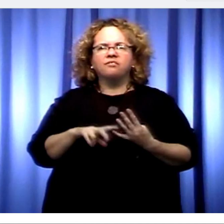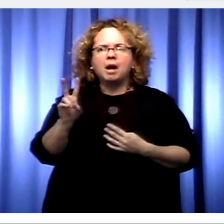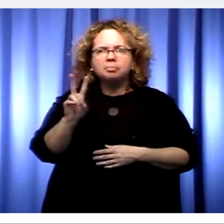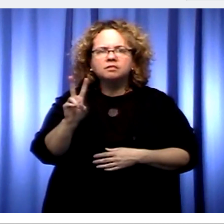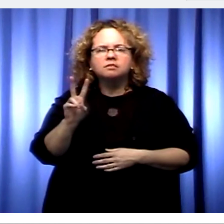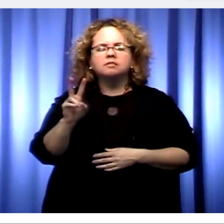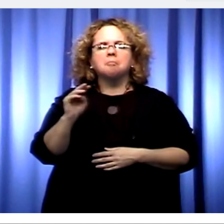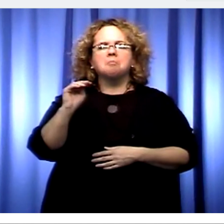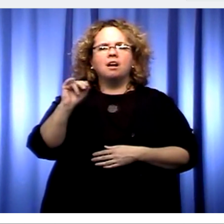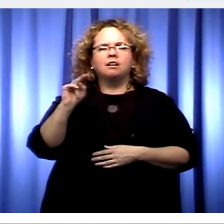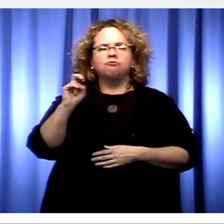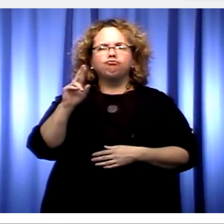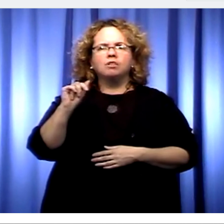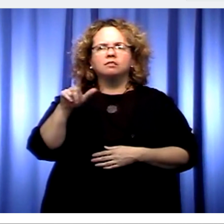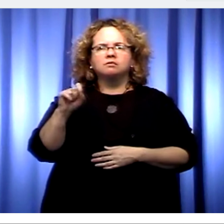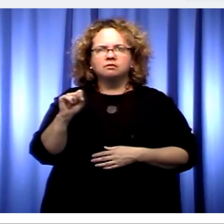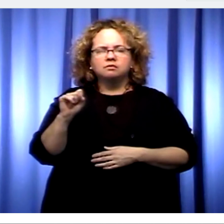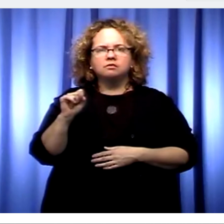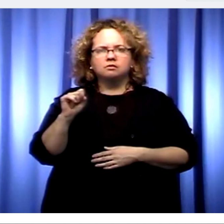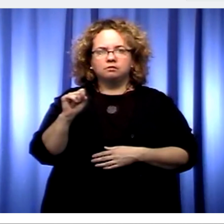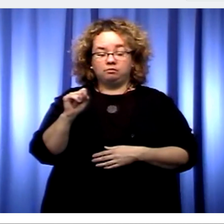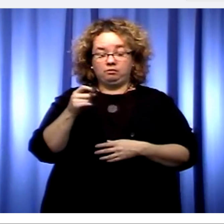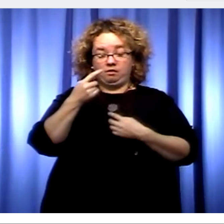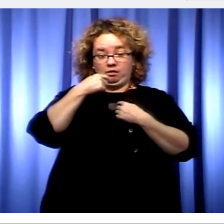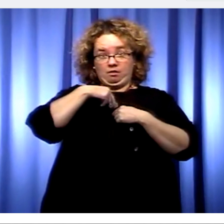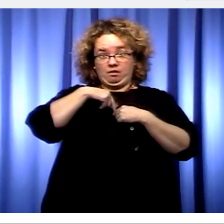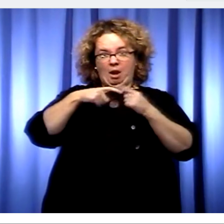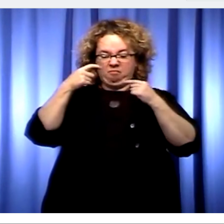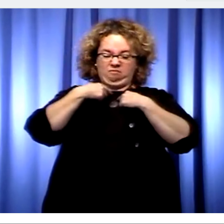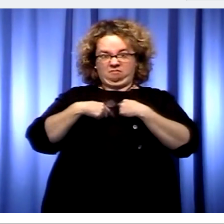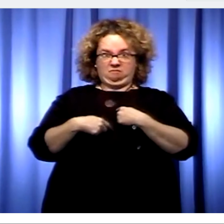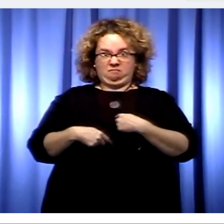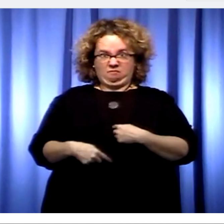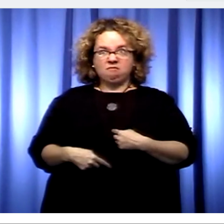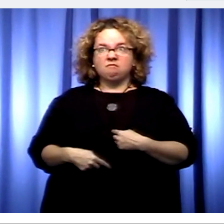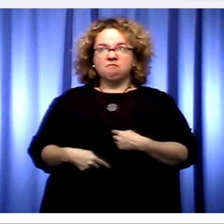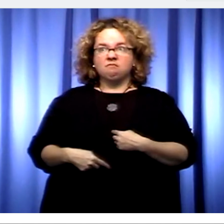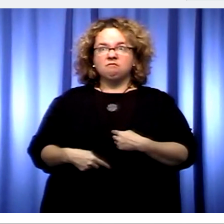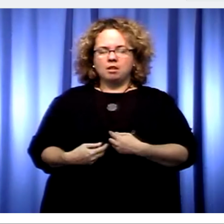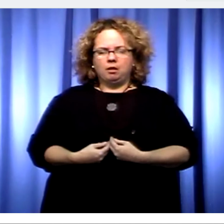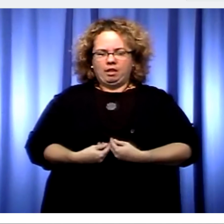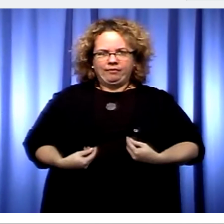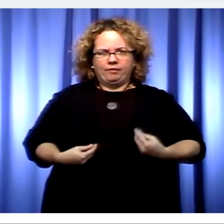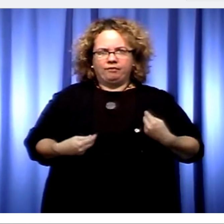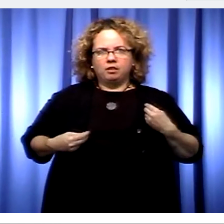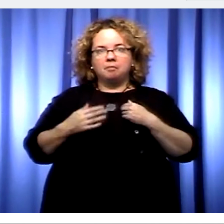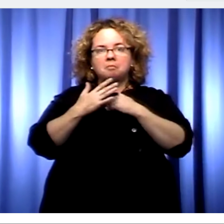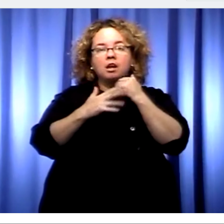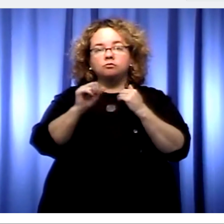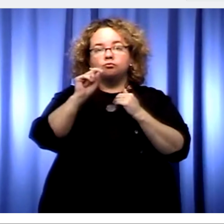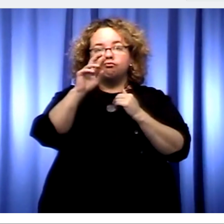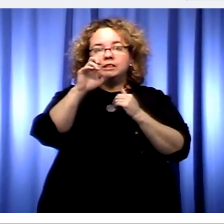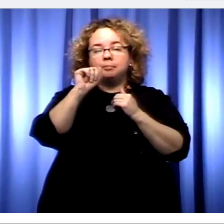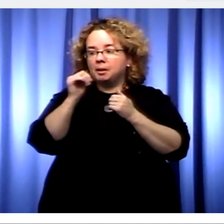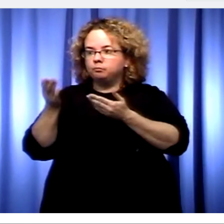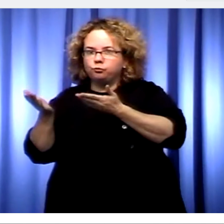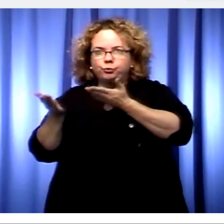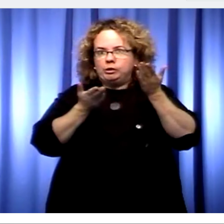also fats and vitamins. Those are all very important for your body to collect from the food that you put into